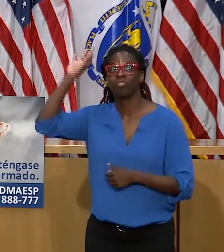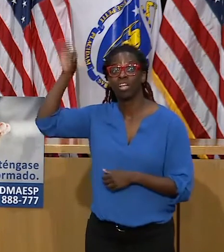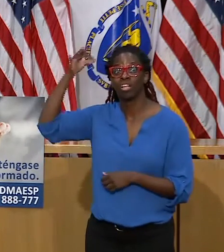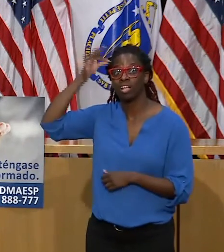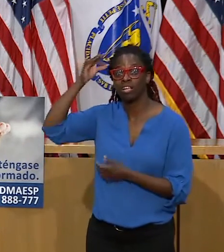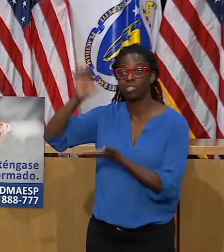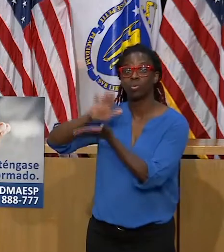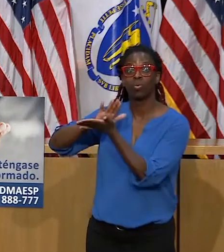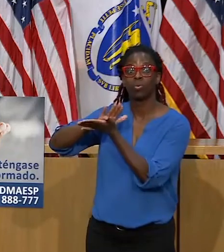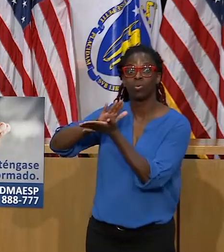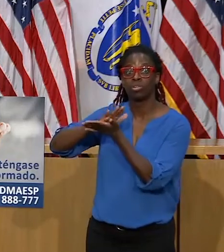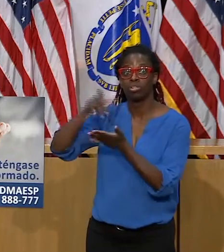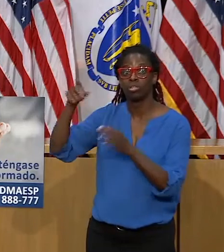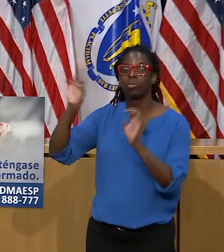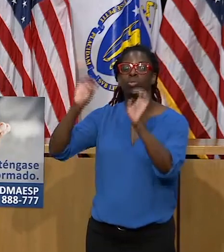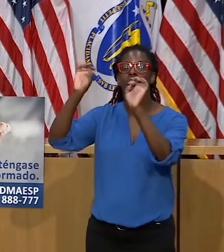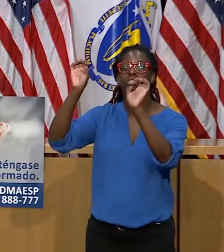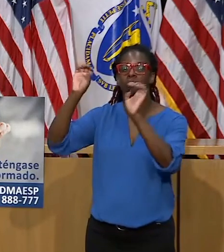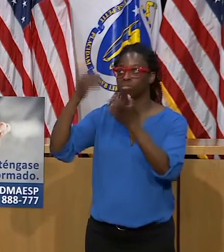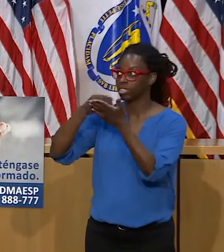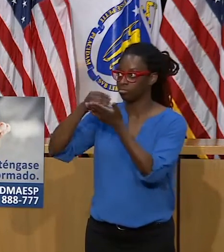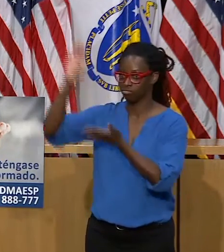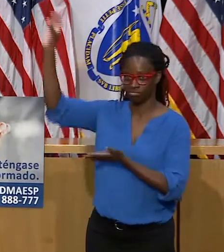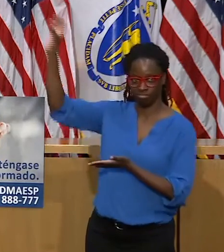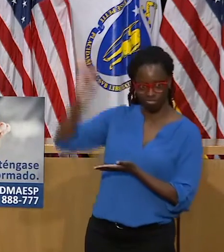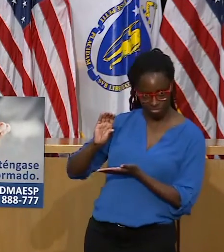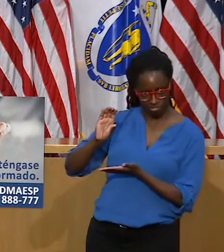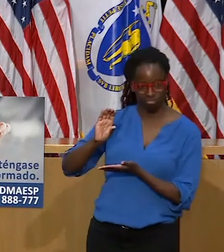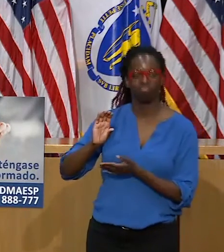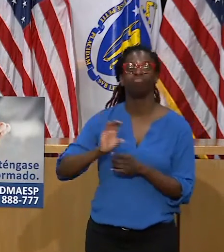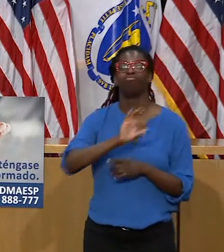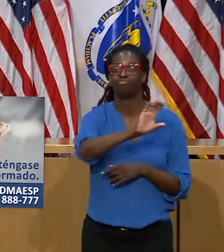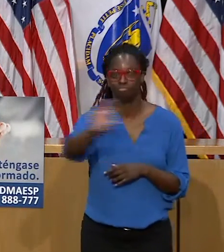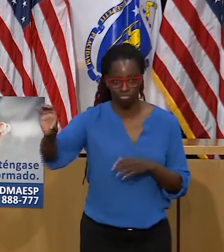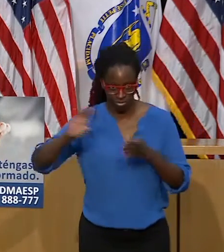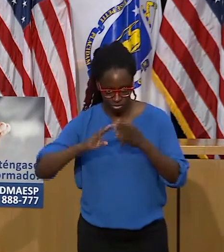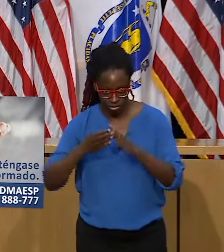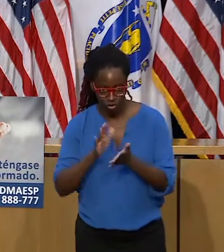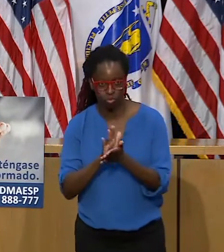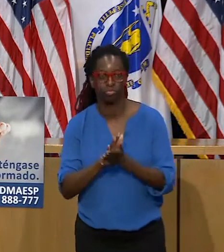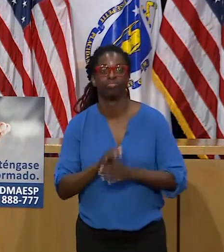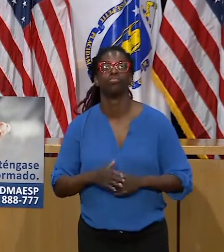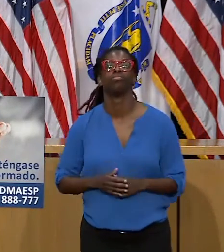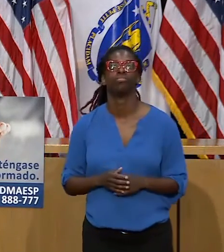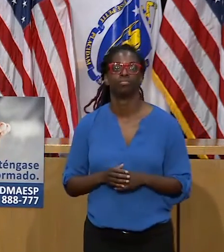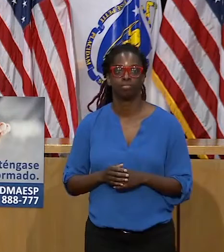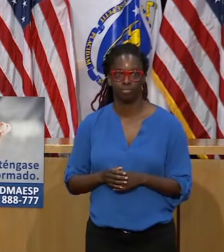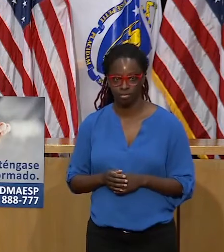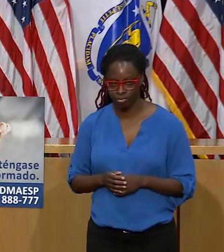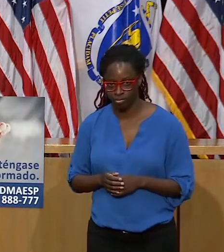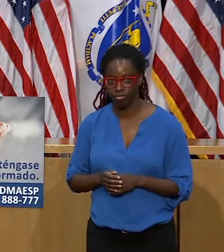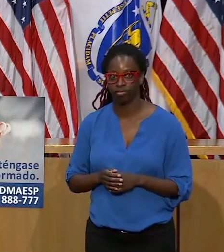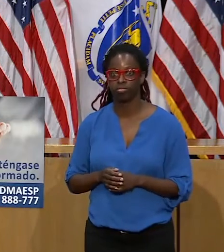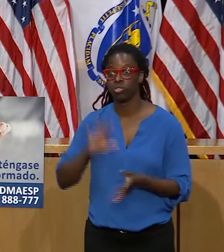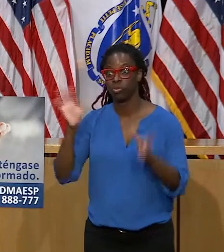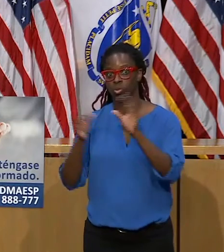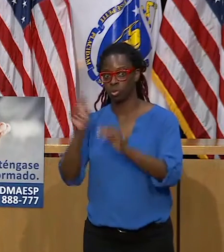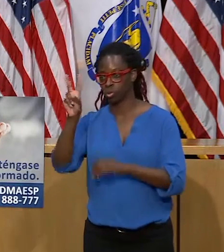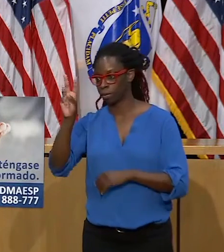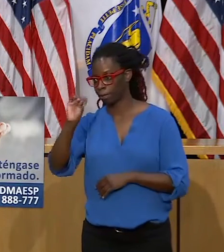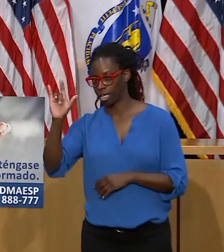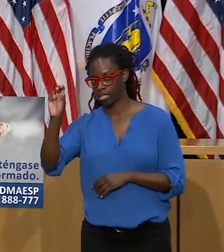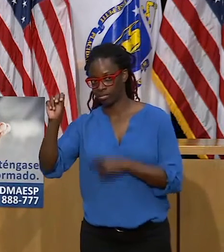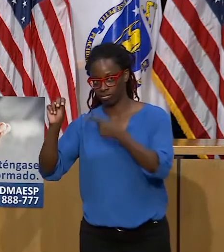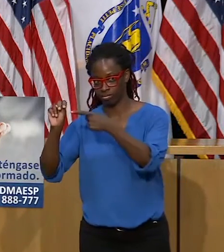emergency relief fund grants earlier this year. And additionally, in partnership with legislative leadership, our administration